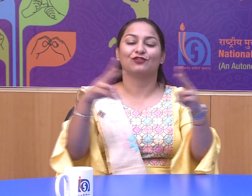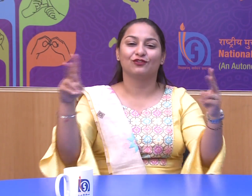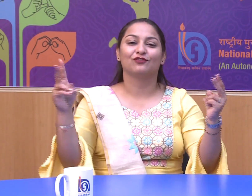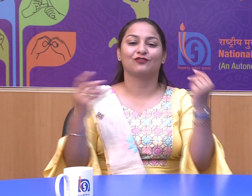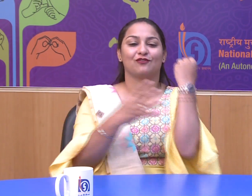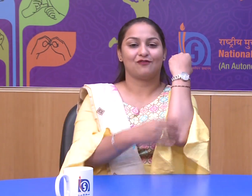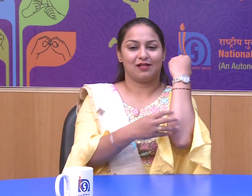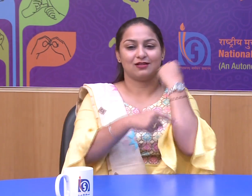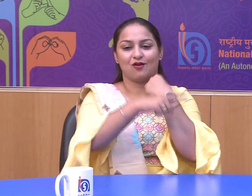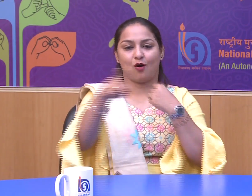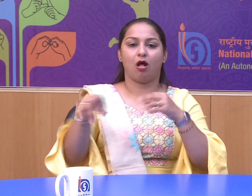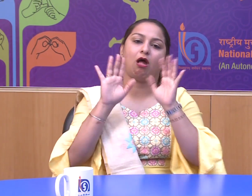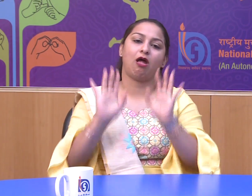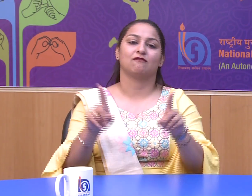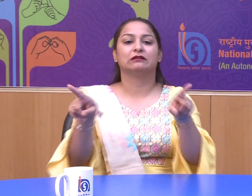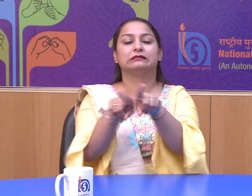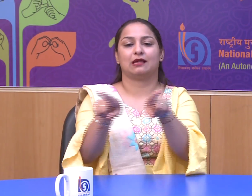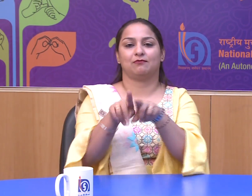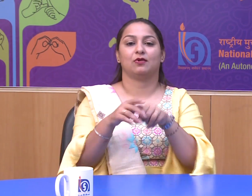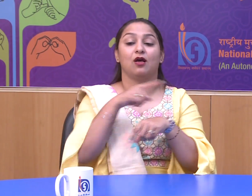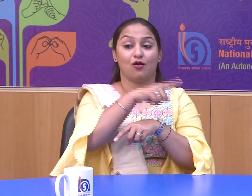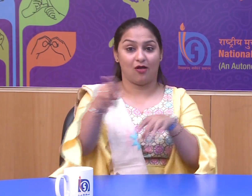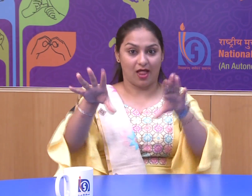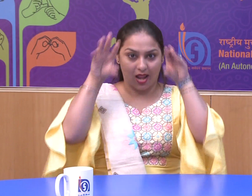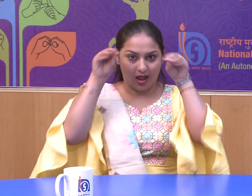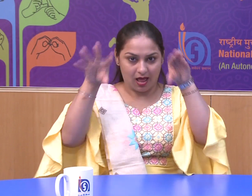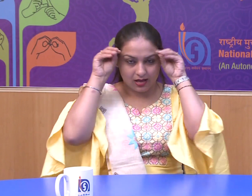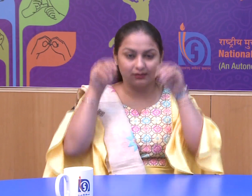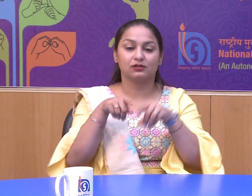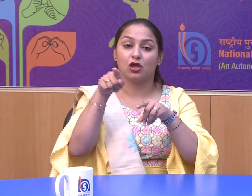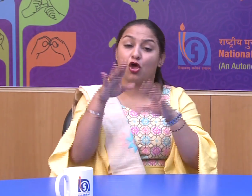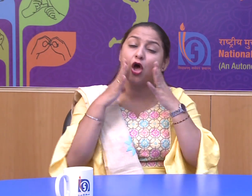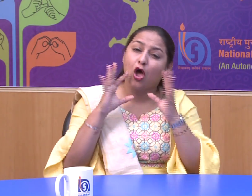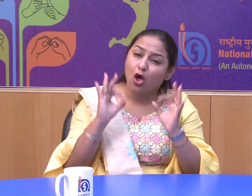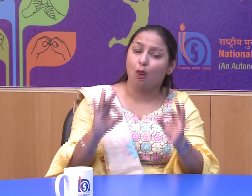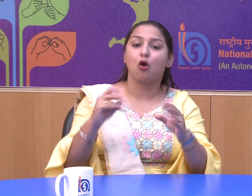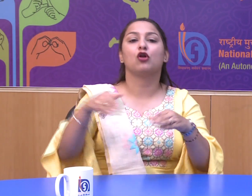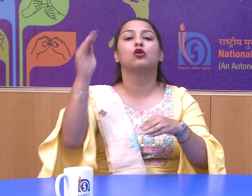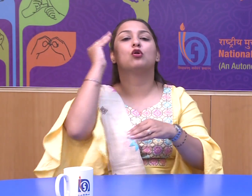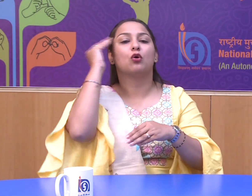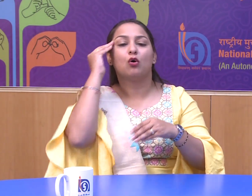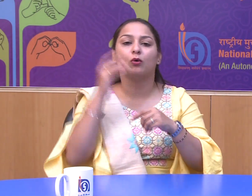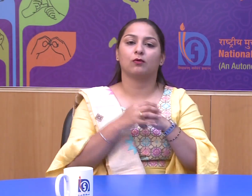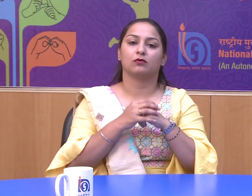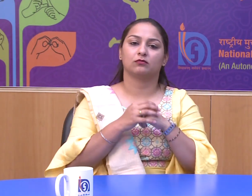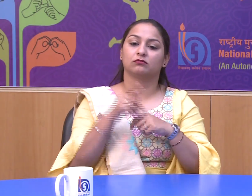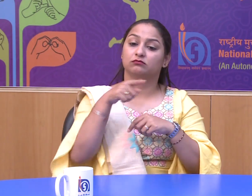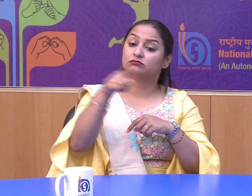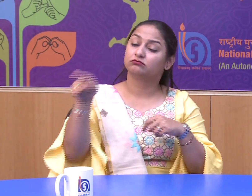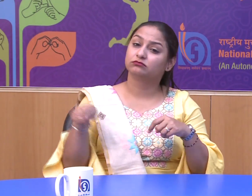India. Dear learners, it is important to note that almost